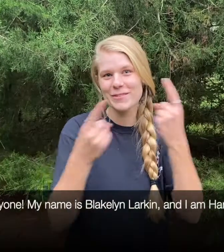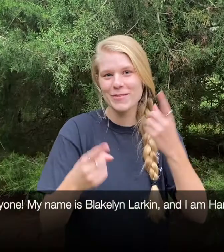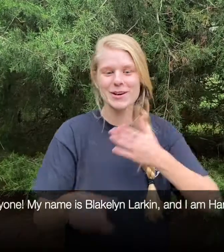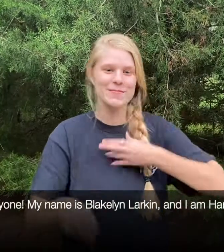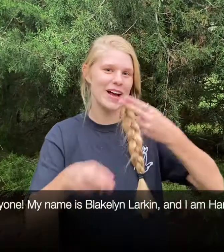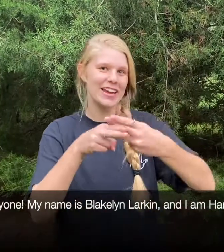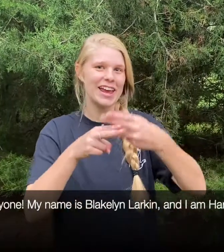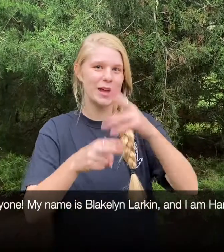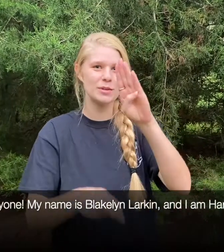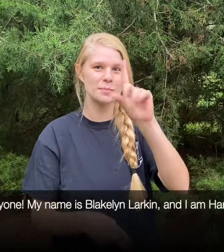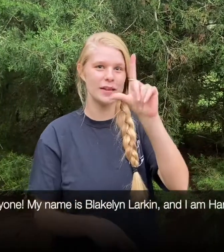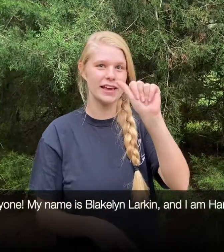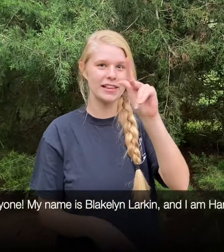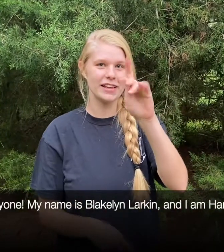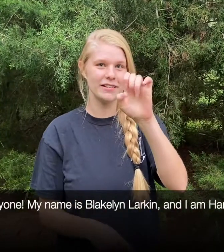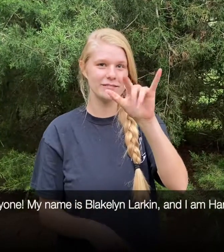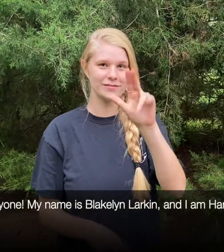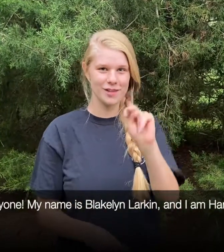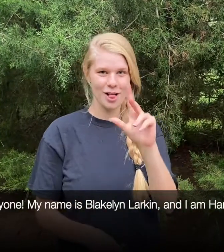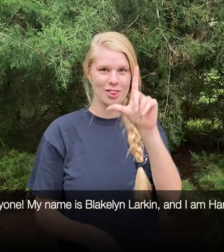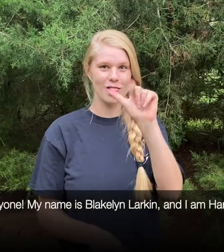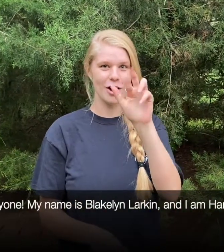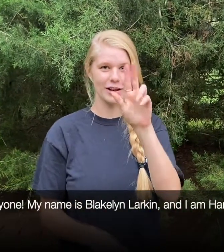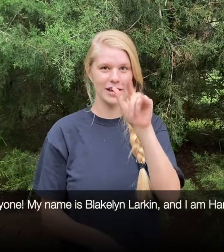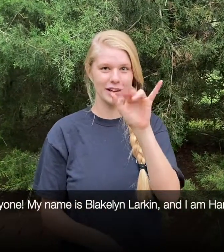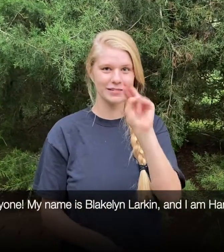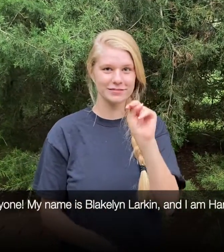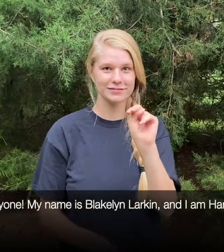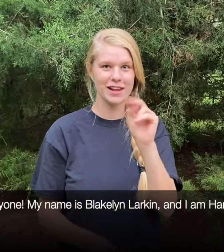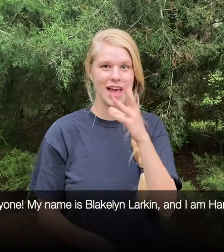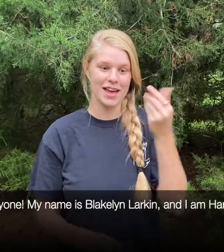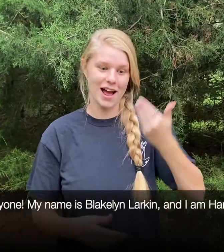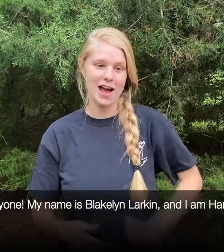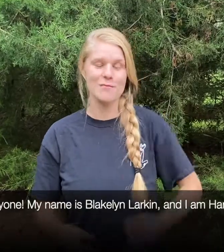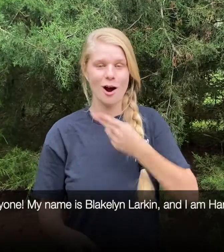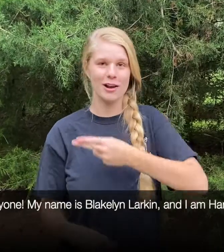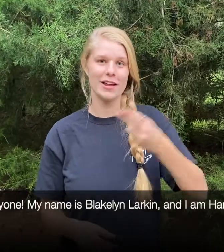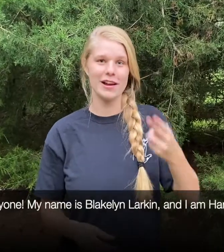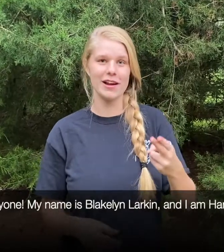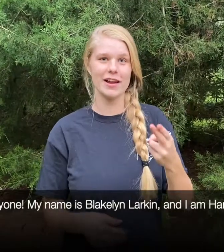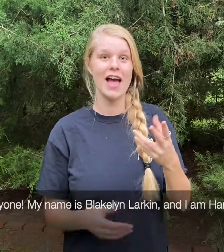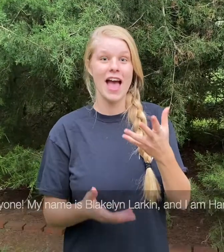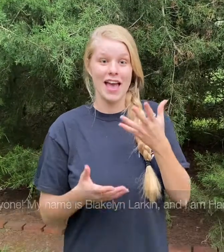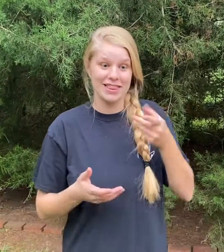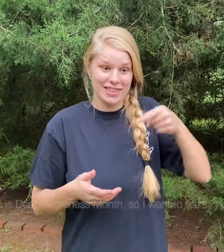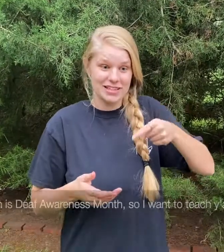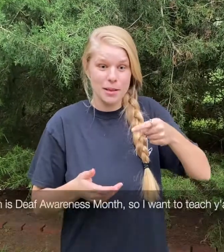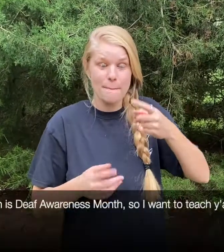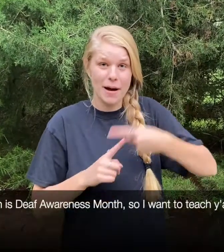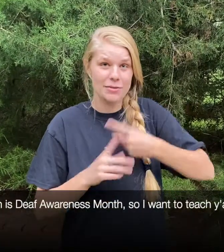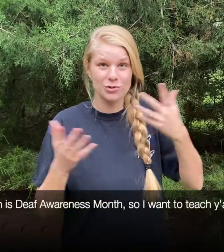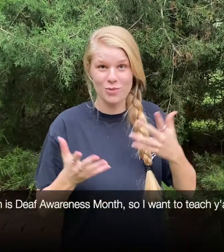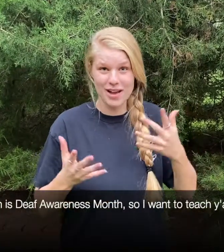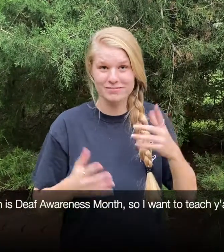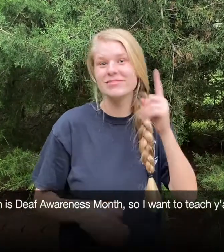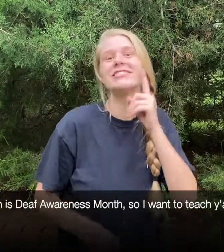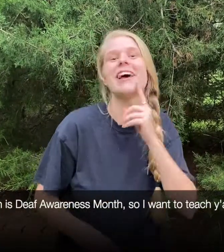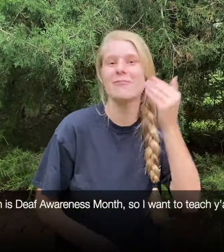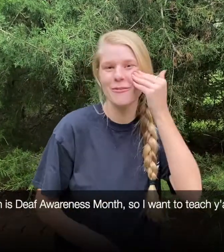everyone. My name is Blakelyn Larkin, and I'm hard of hearing. And this month is what? Deaf